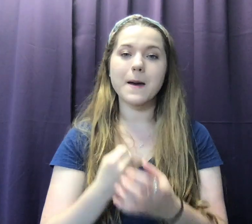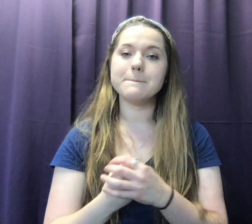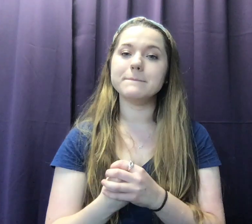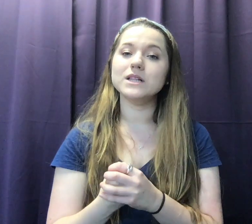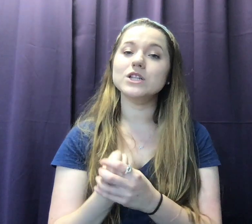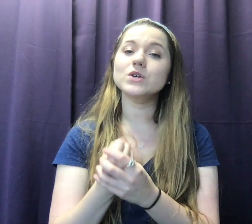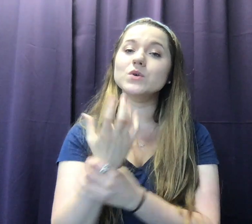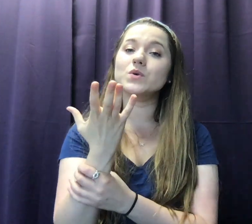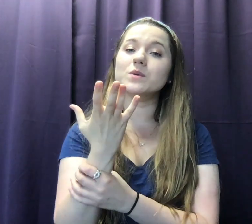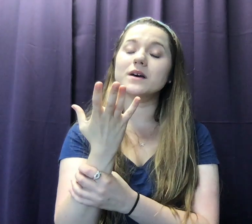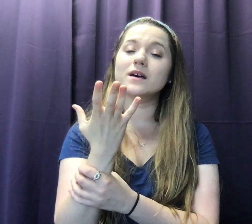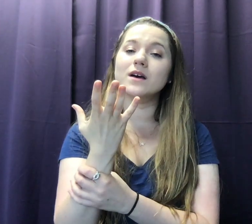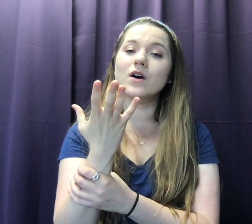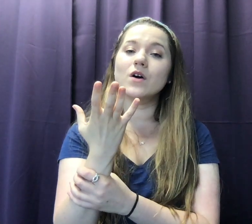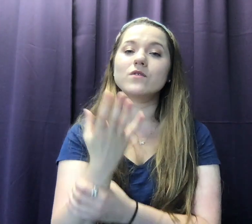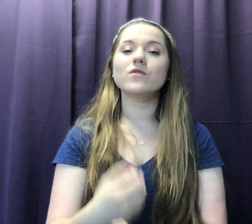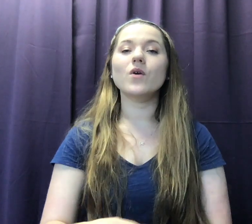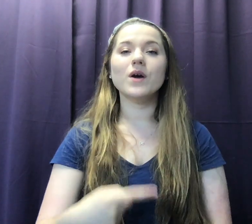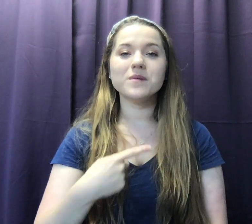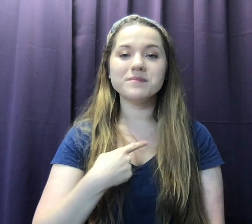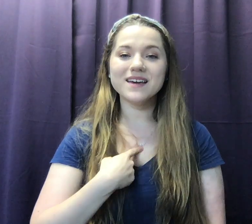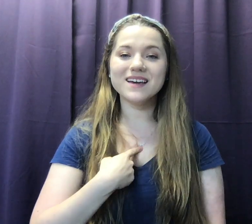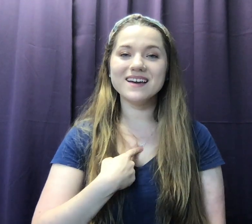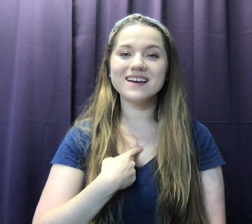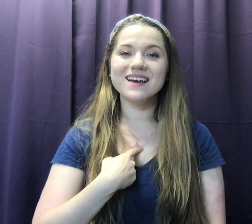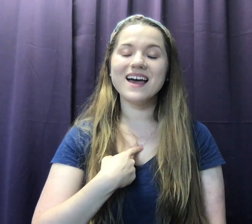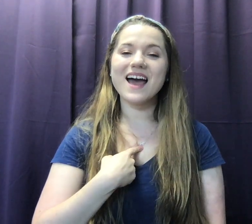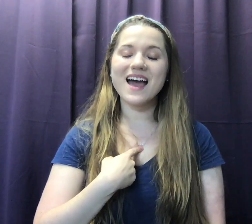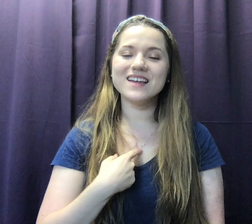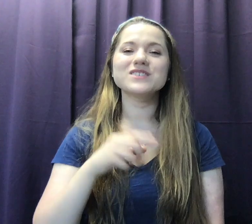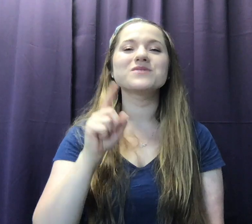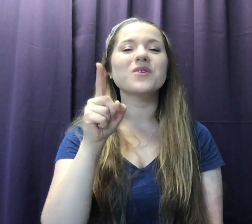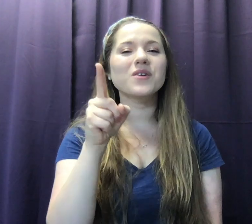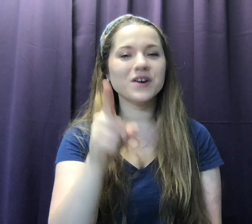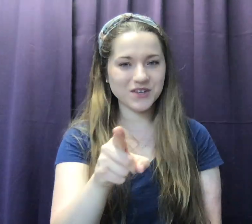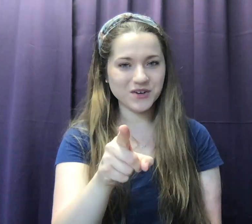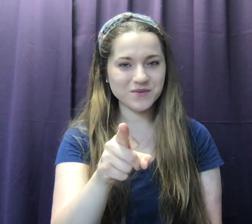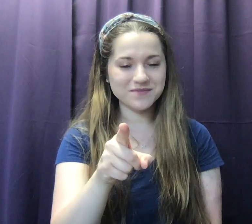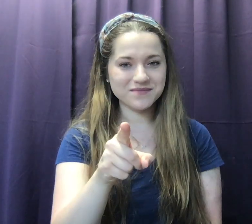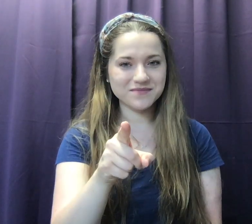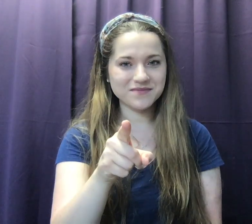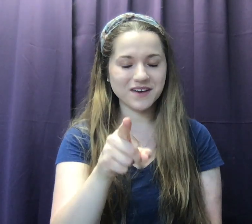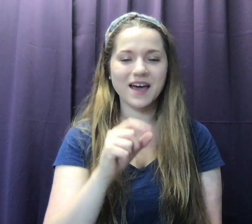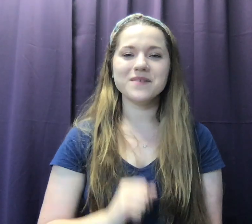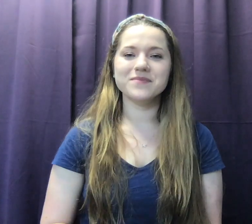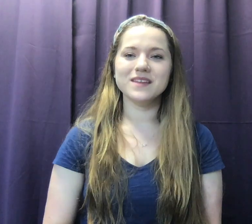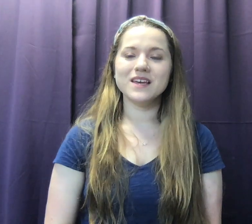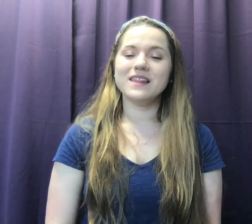them bloom for me and for you. Okay, now